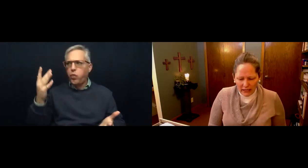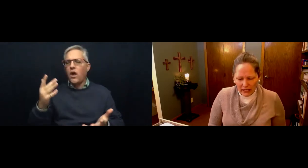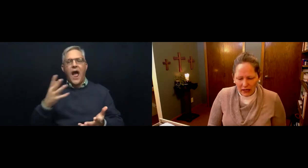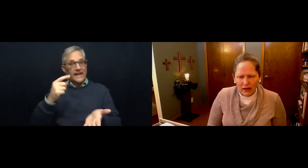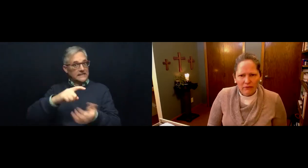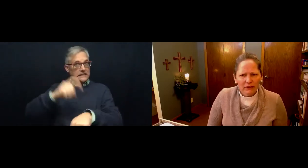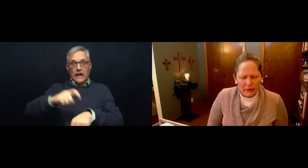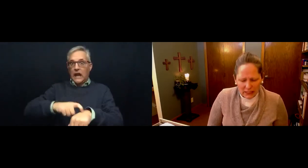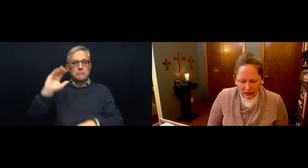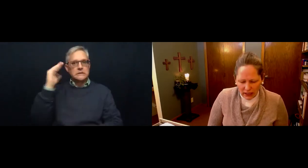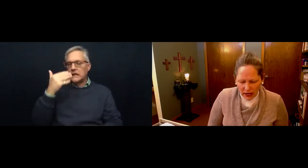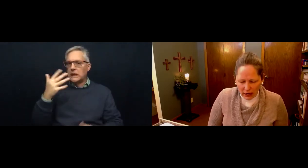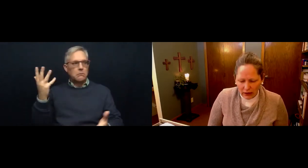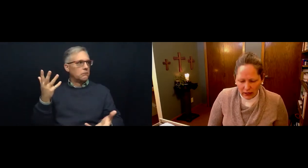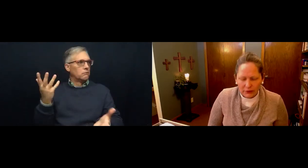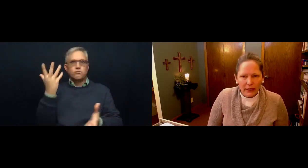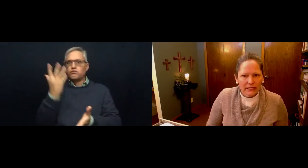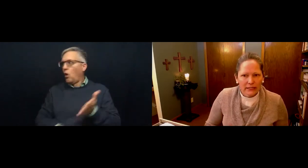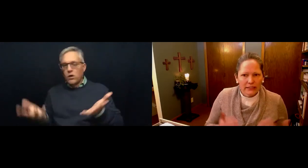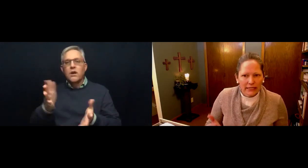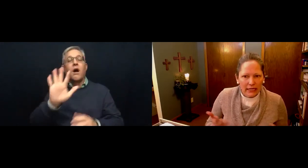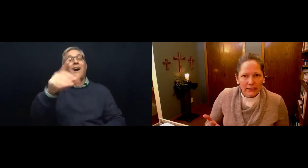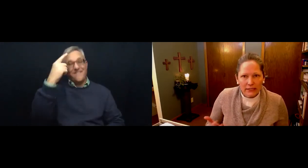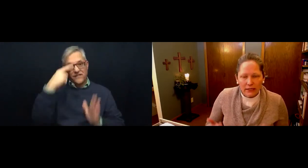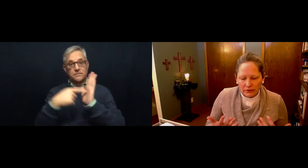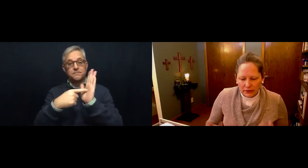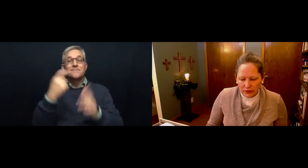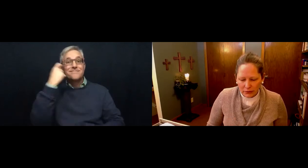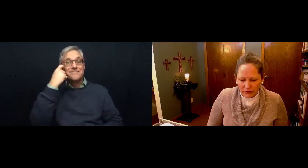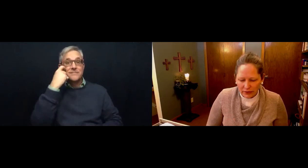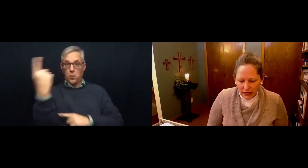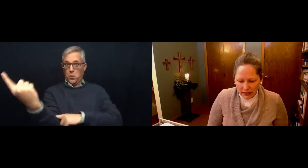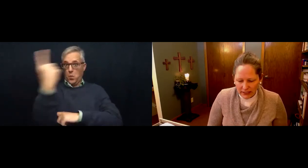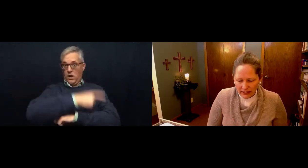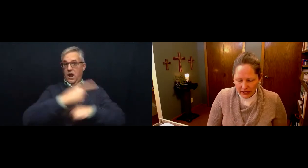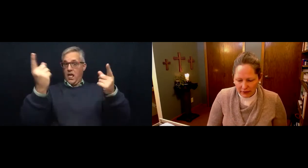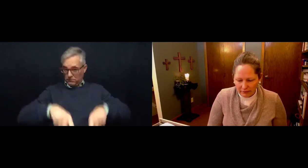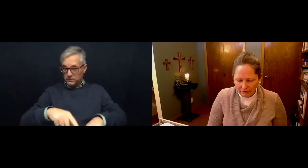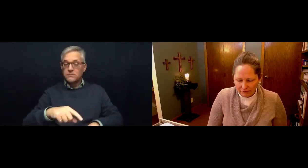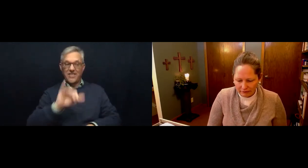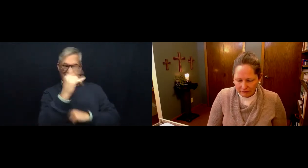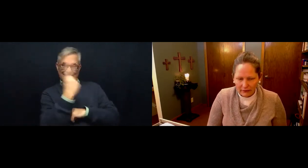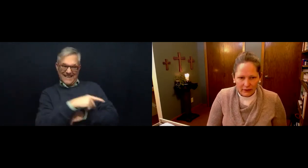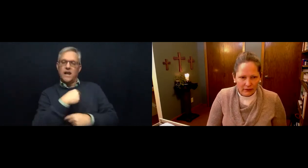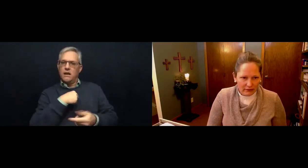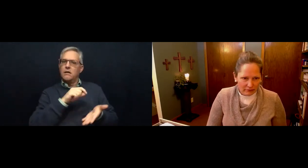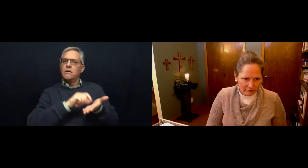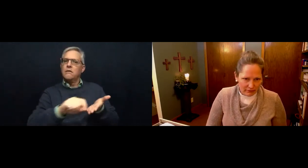One day, fairly recently, I had to write the date down two different times that day.